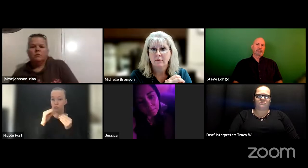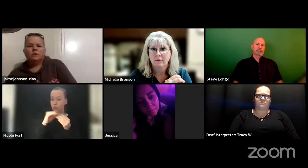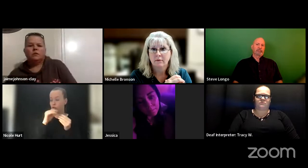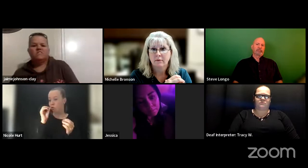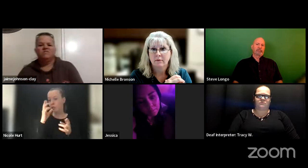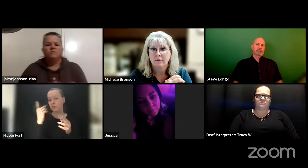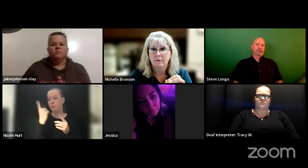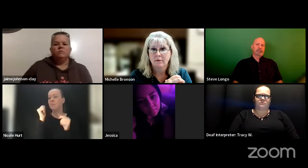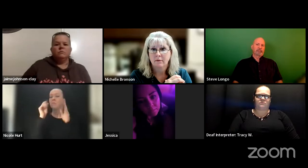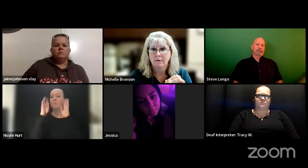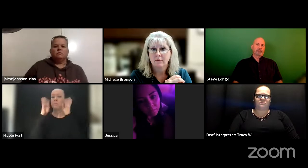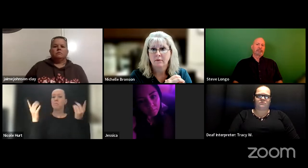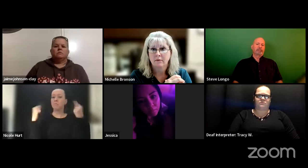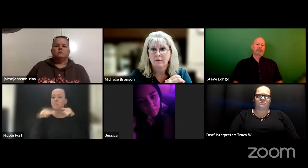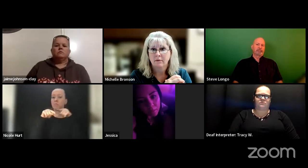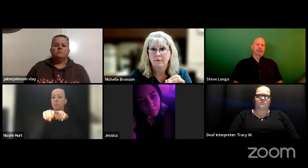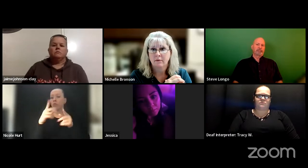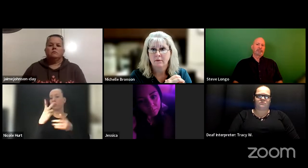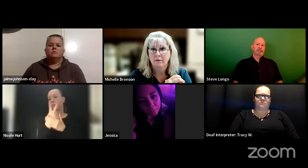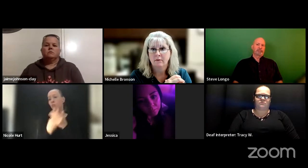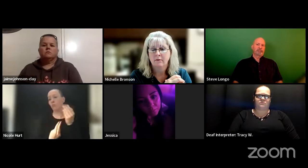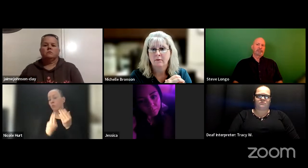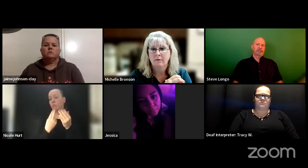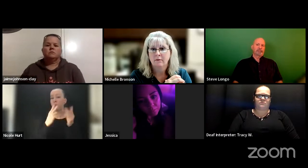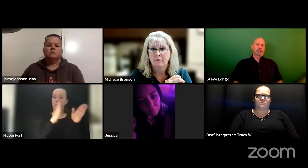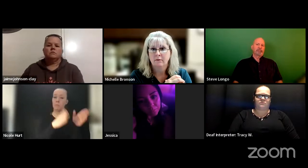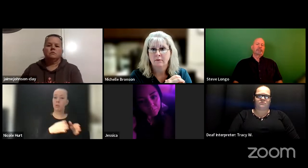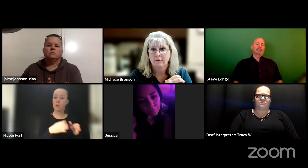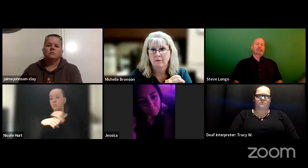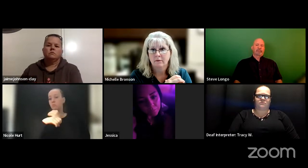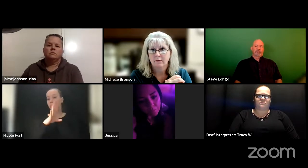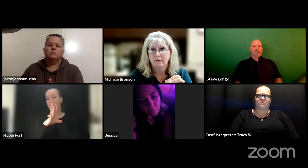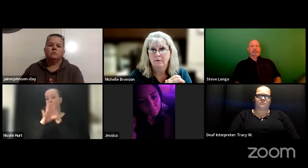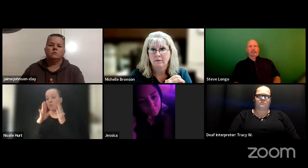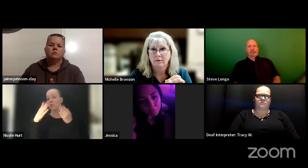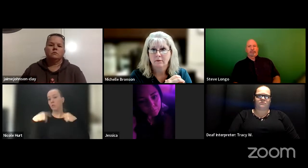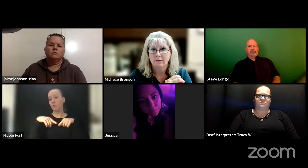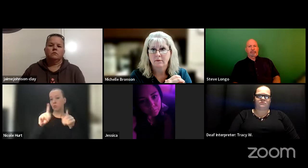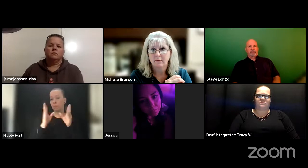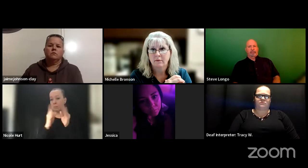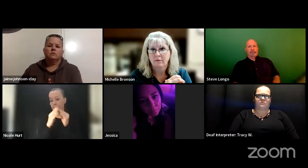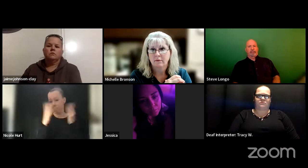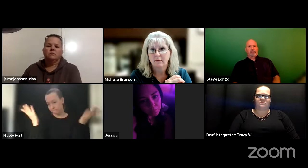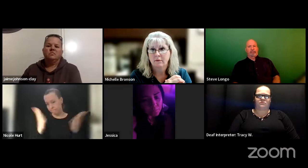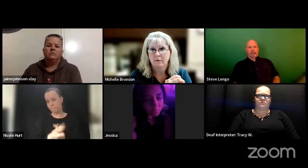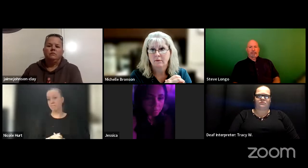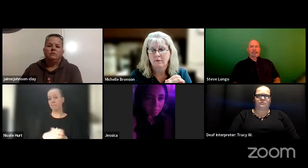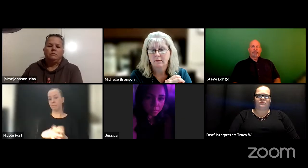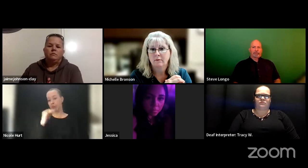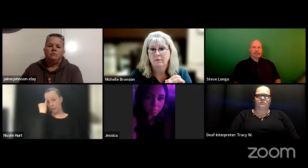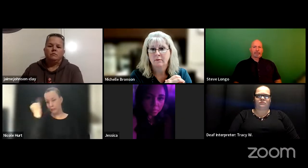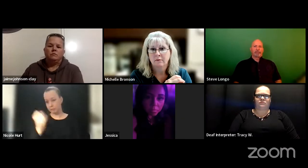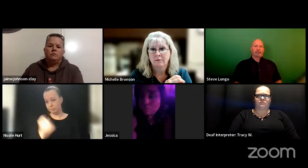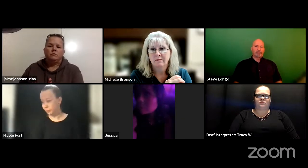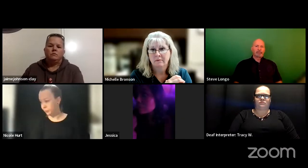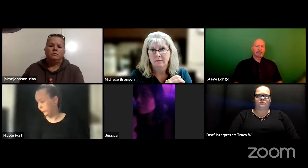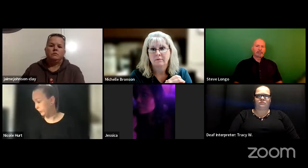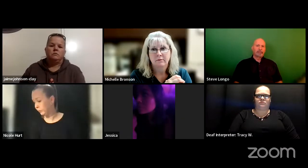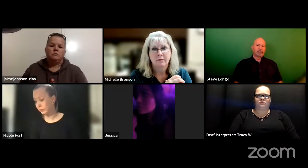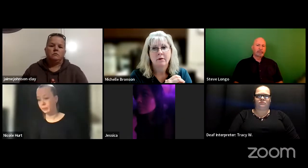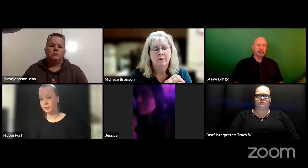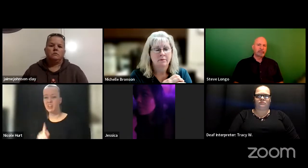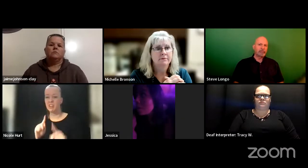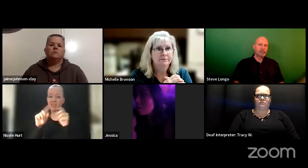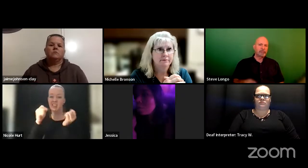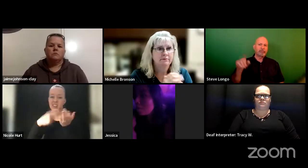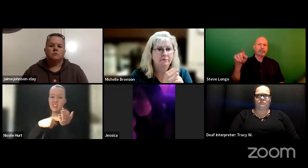in person at DHHSC for comments or whatever it might be, but we also have it available not just in person, but